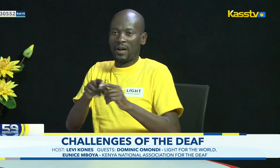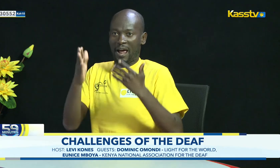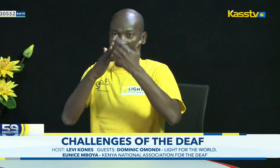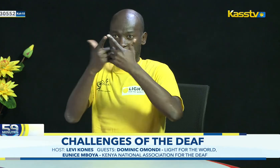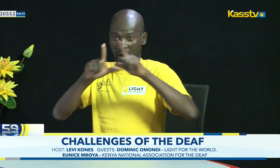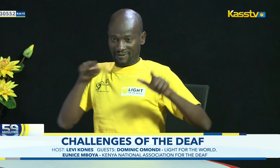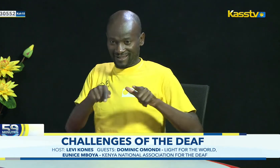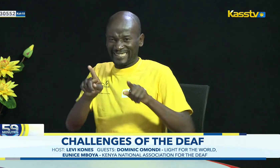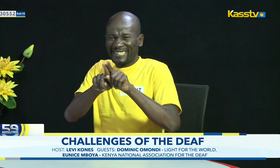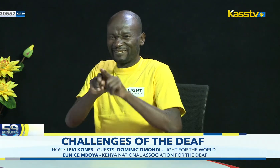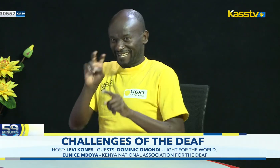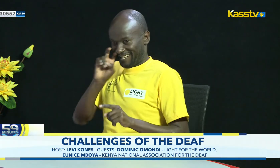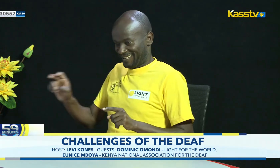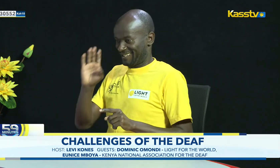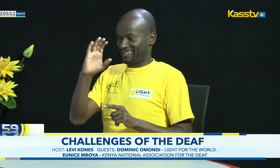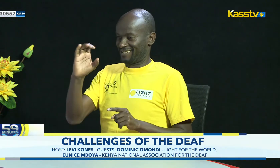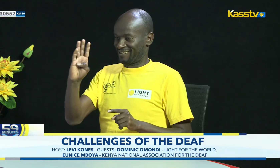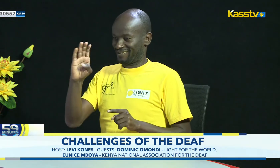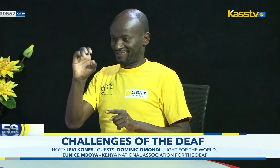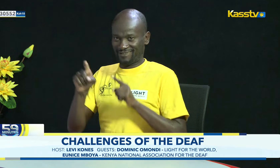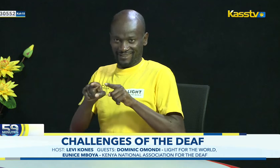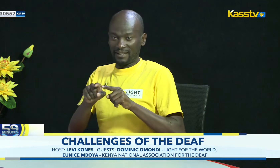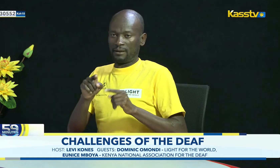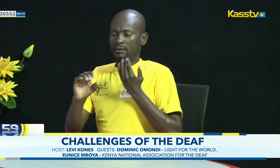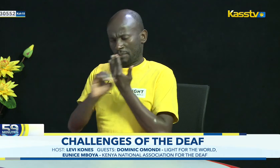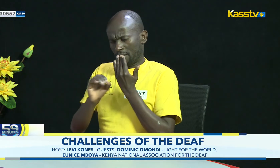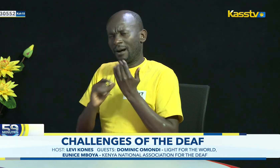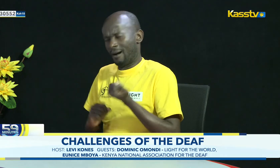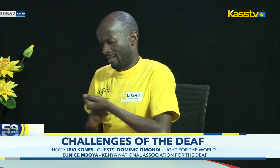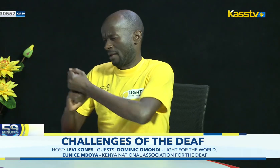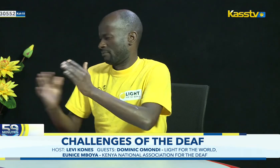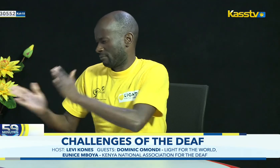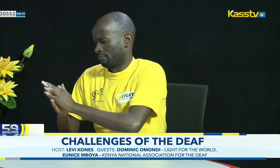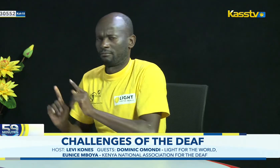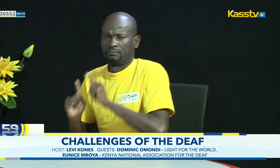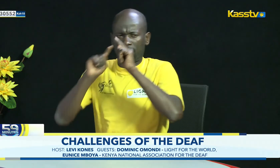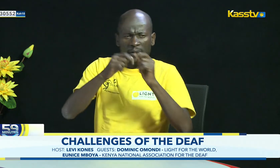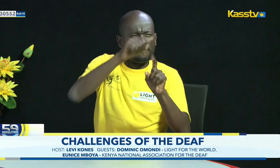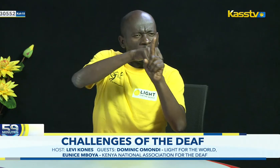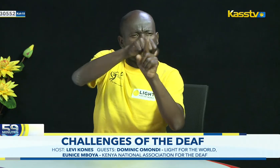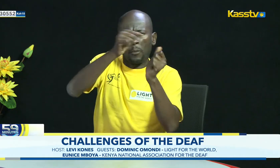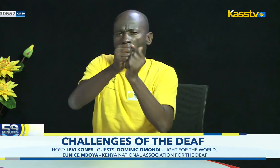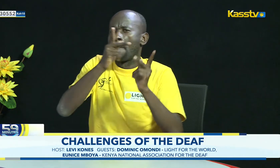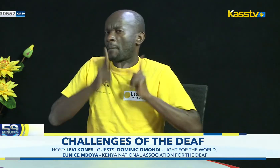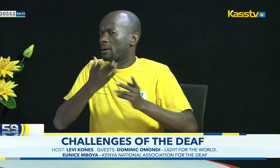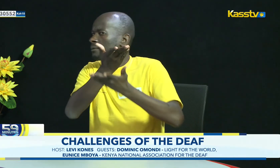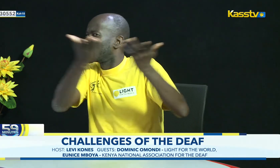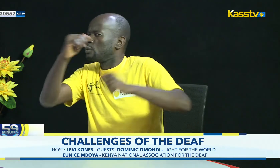markets. For instance, like I had a linkage for my business with a school through Light for the